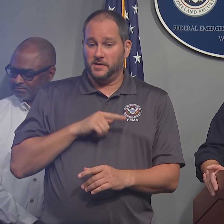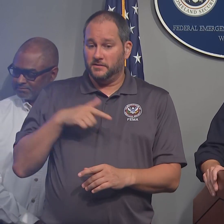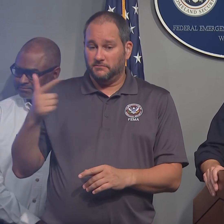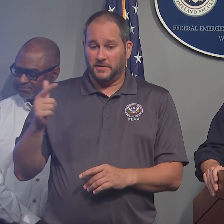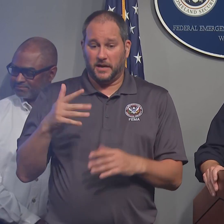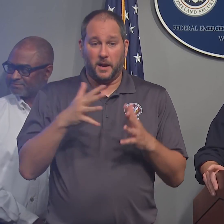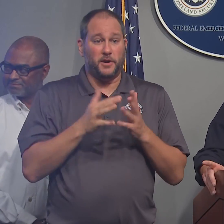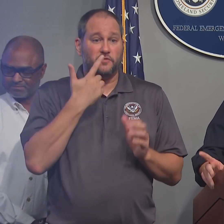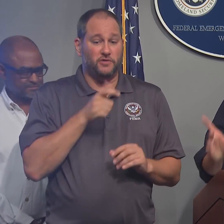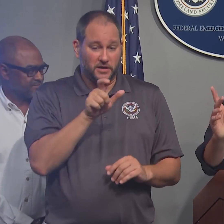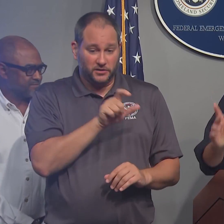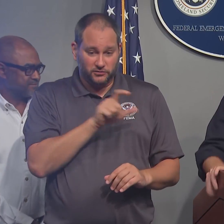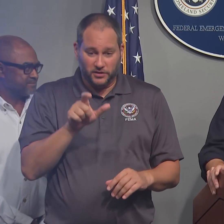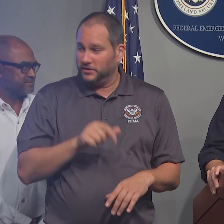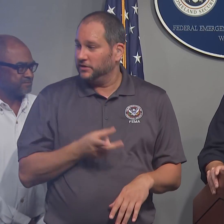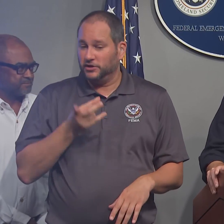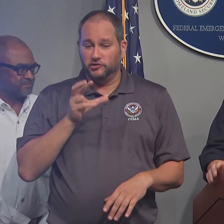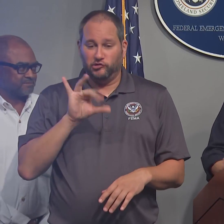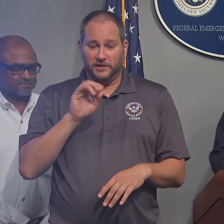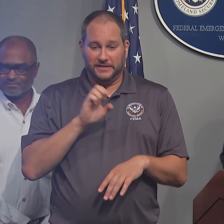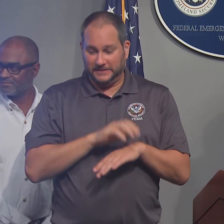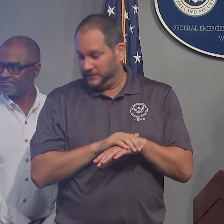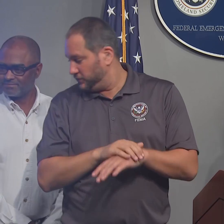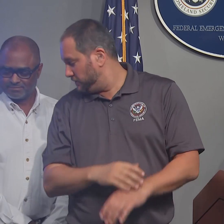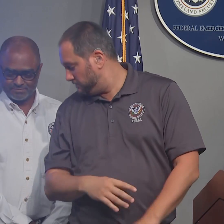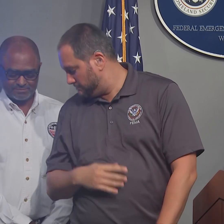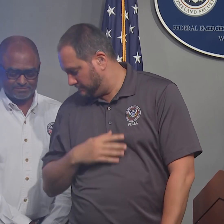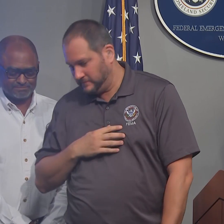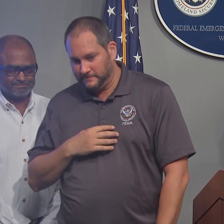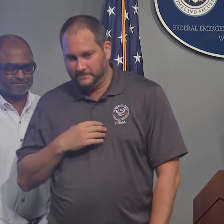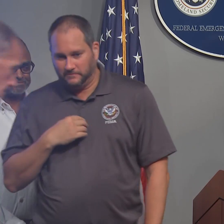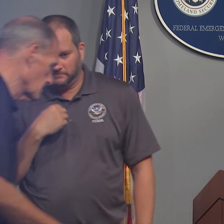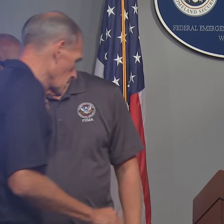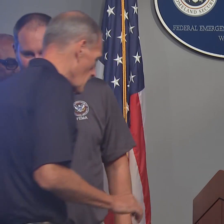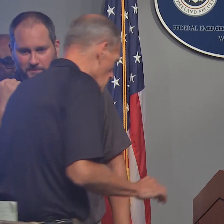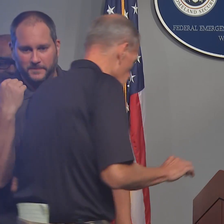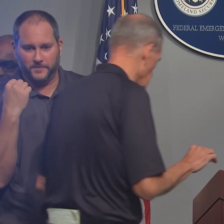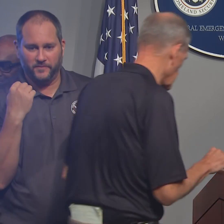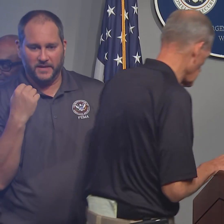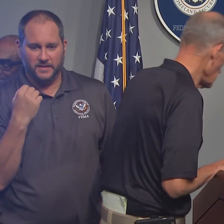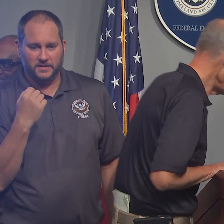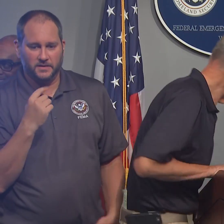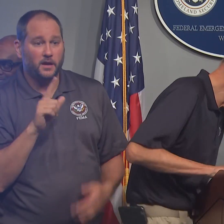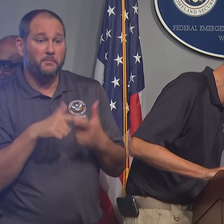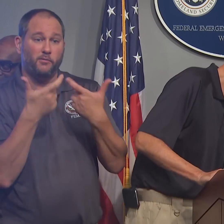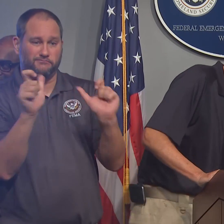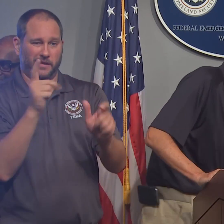Cross, Charlie English, to give us an update on the mass care efforts underway.